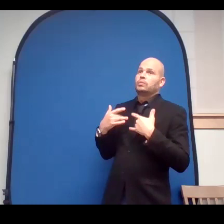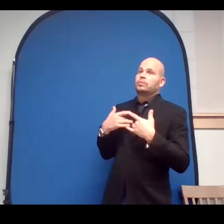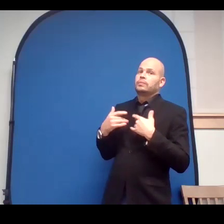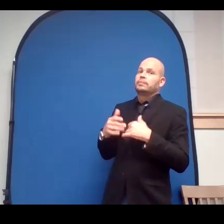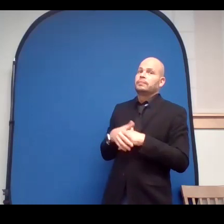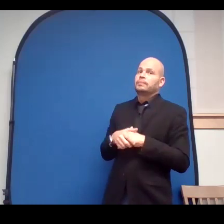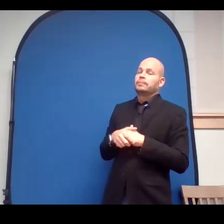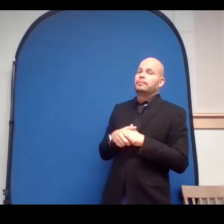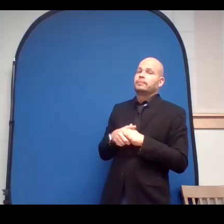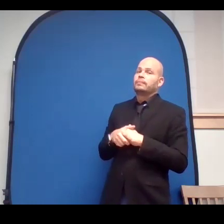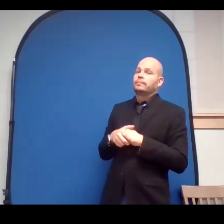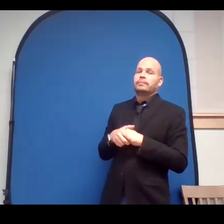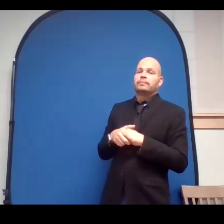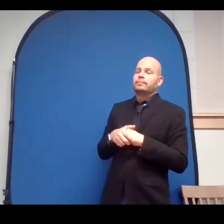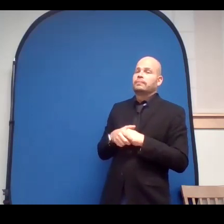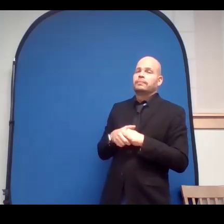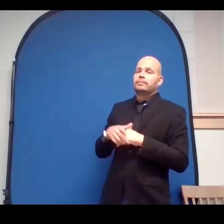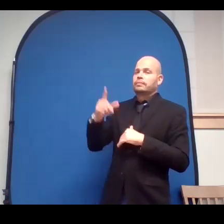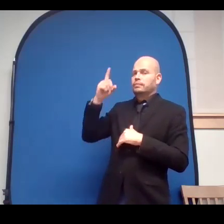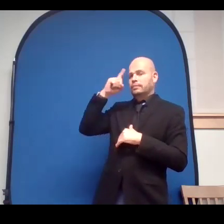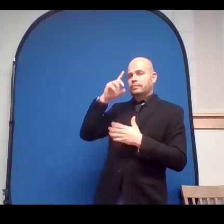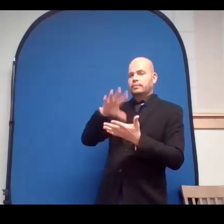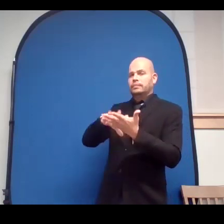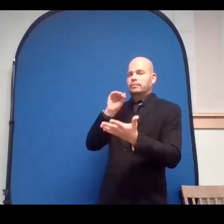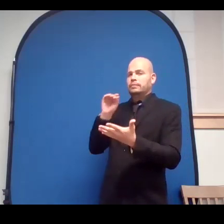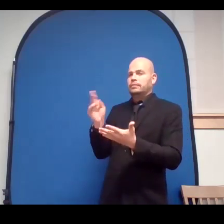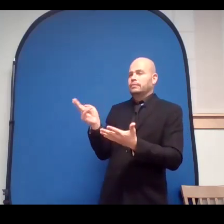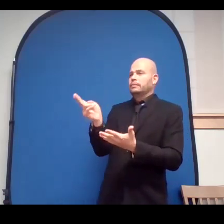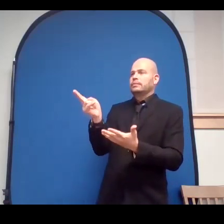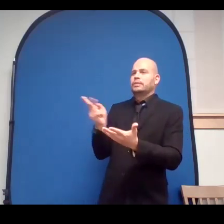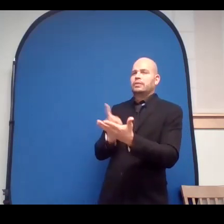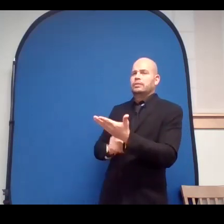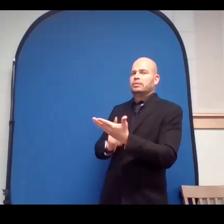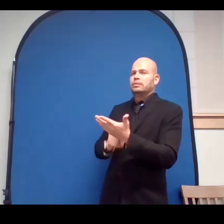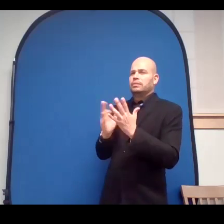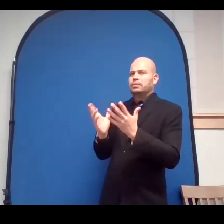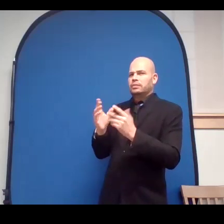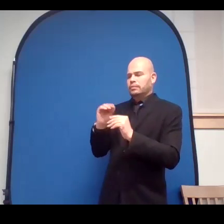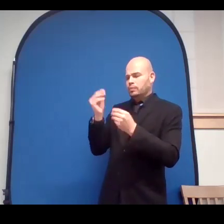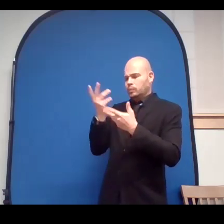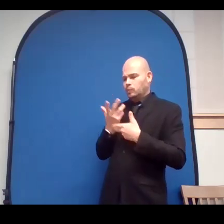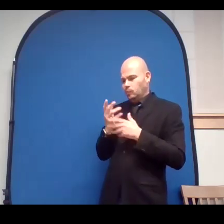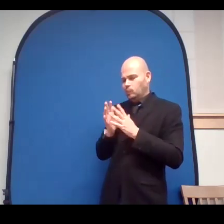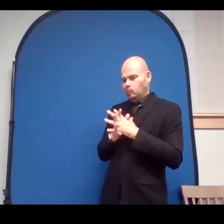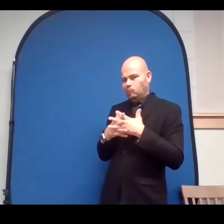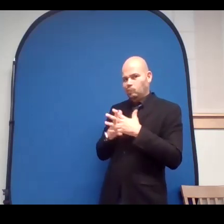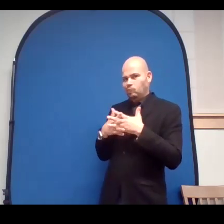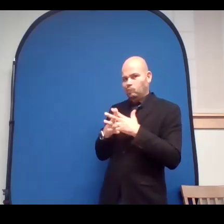discussions with him, but just that, his behavior, his mannerisms, and his like anger that he was exhibiting while speaking with